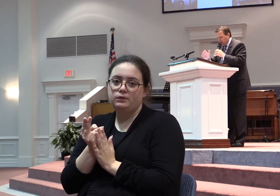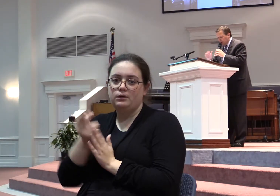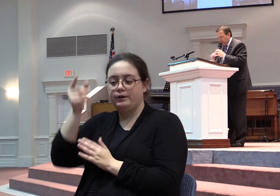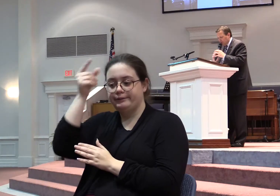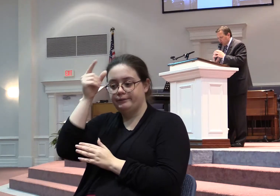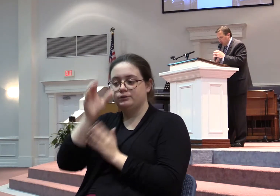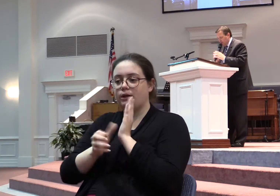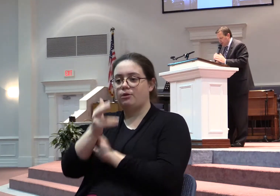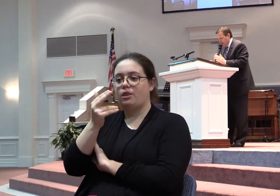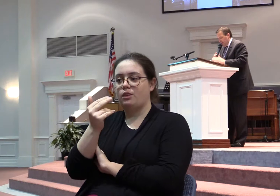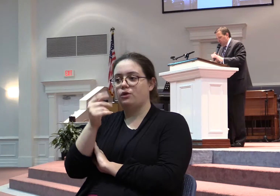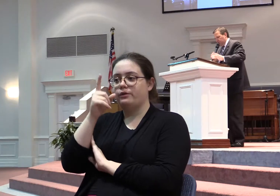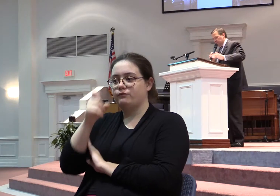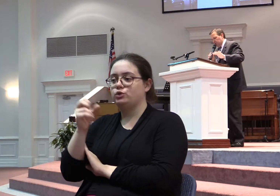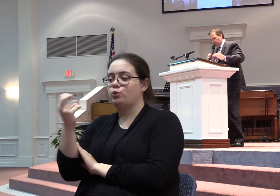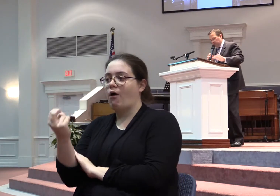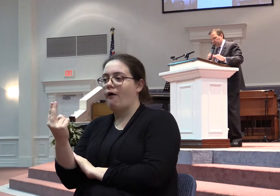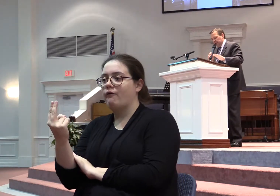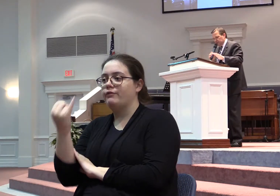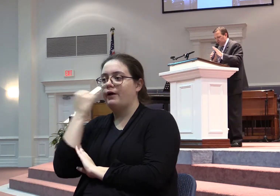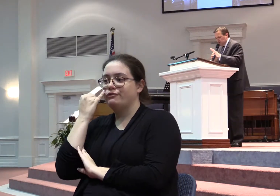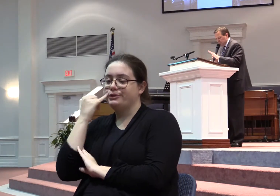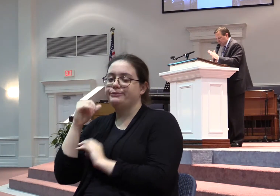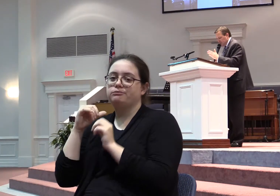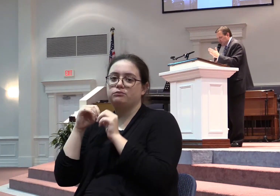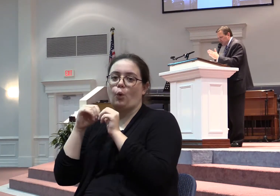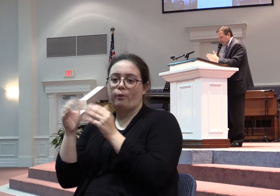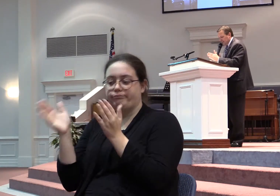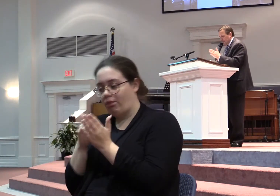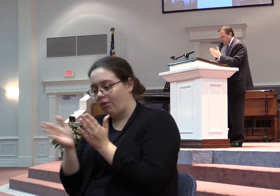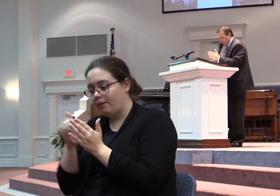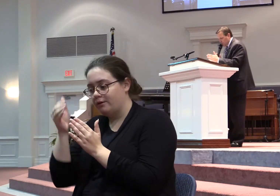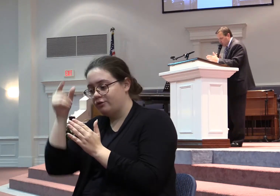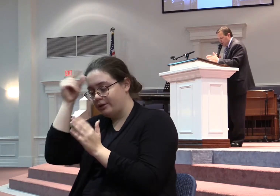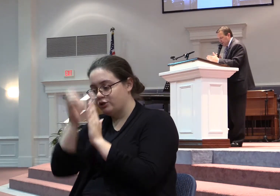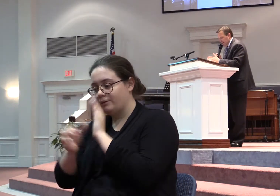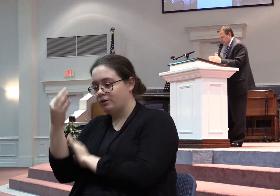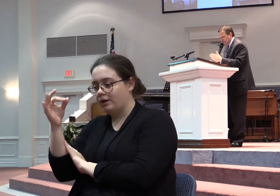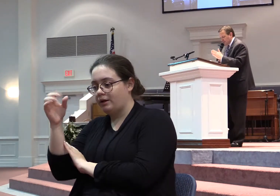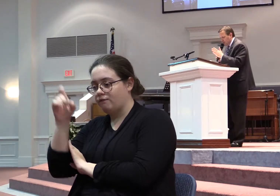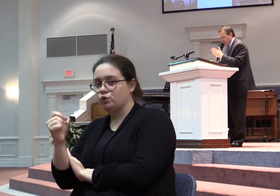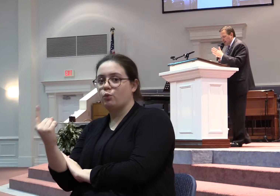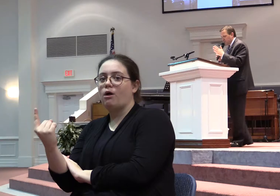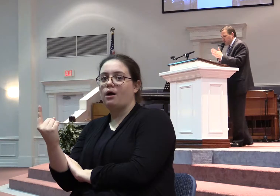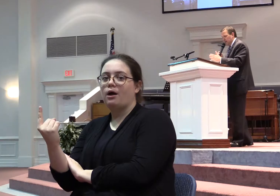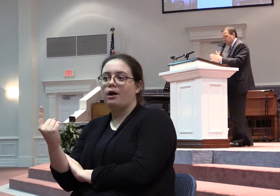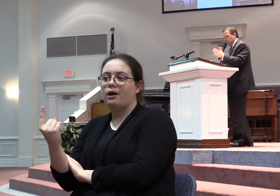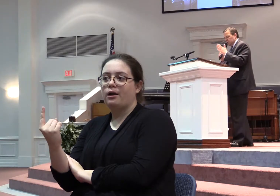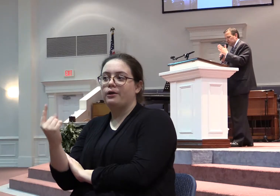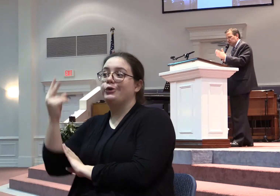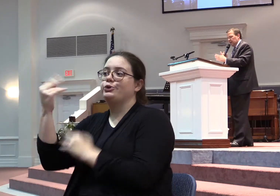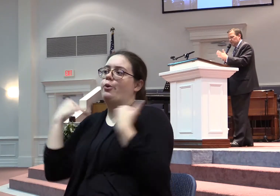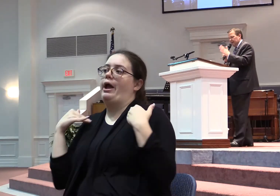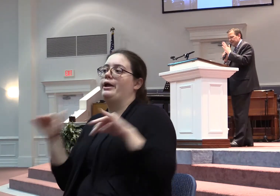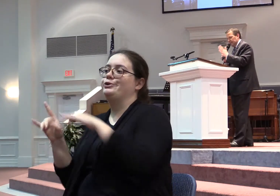chapter 13 and verse 12. If you'll flip over a few pages to Genesis chapter 19 and verse 1, it says, and there came two angels